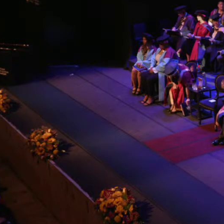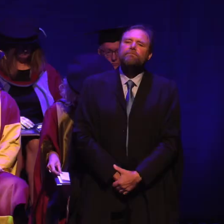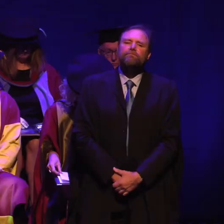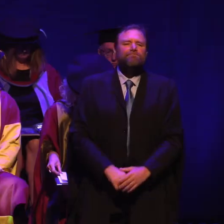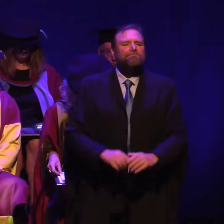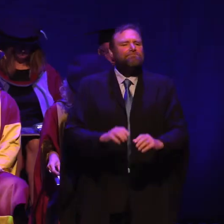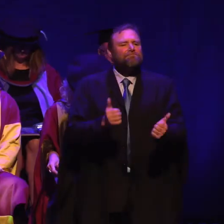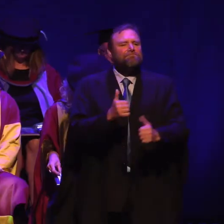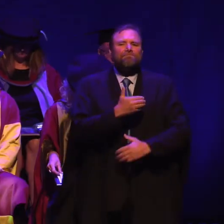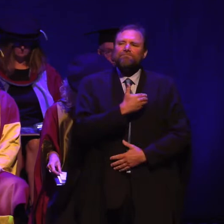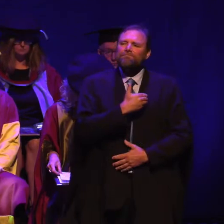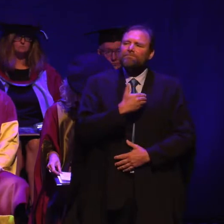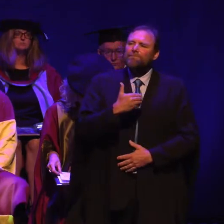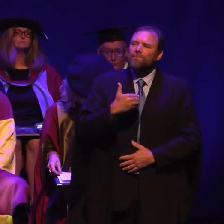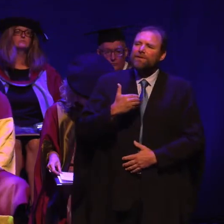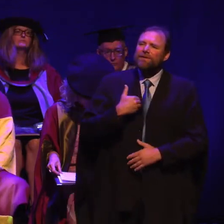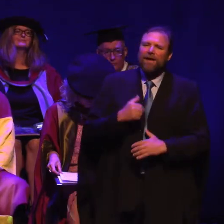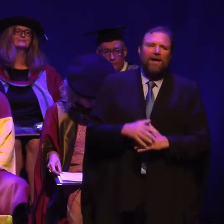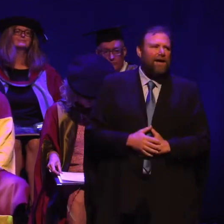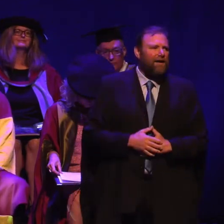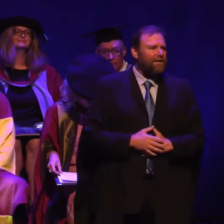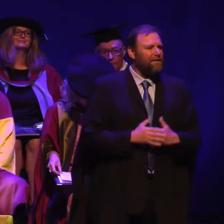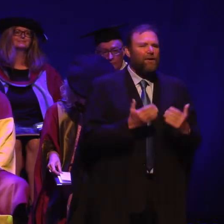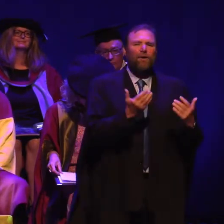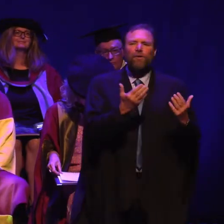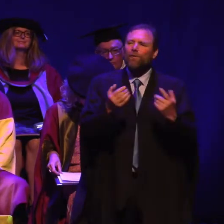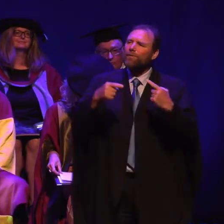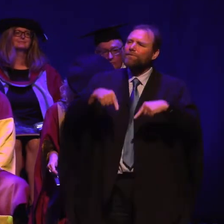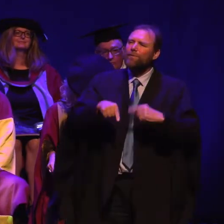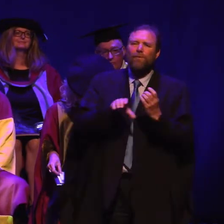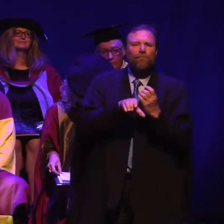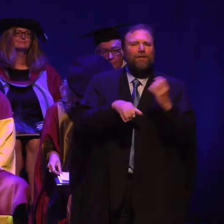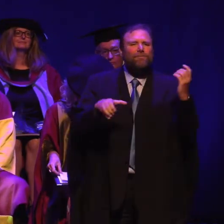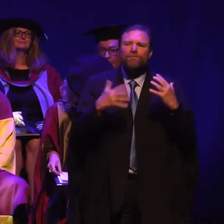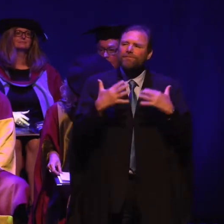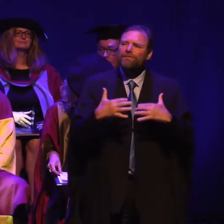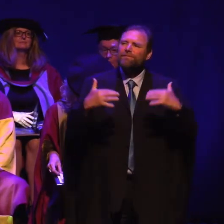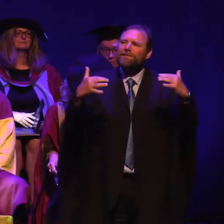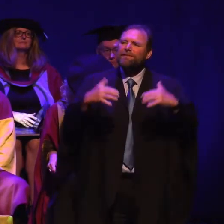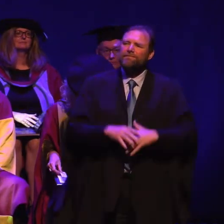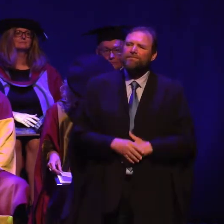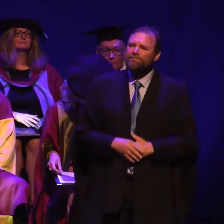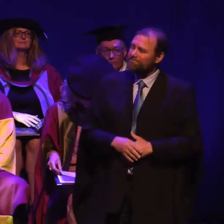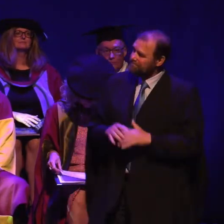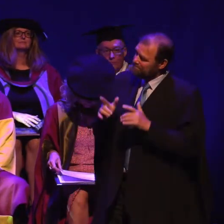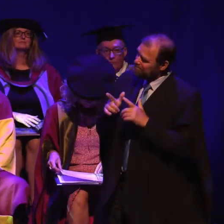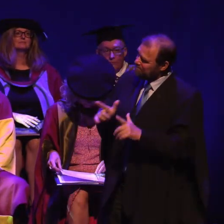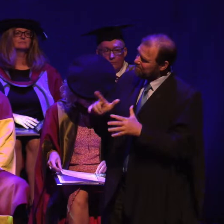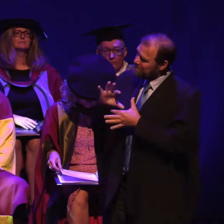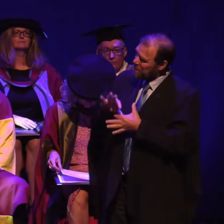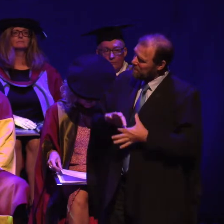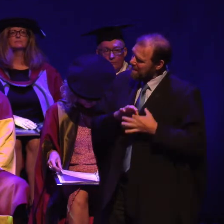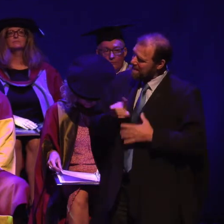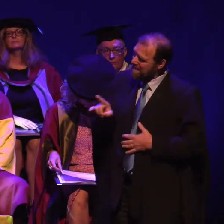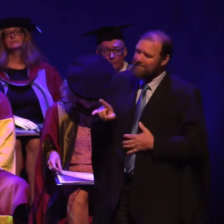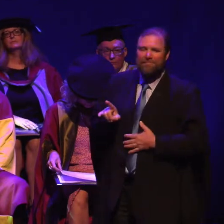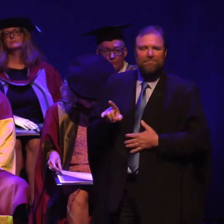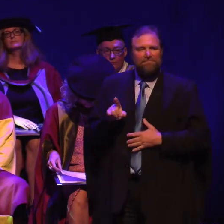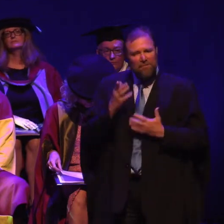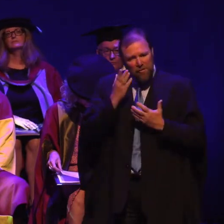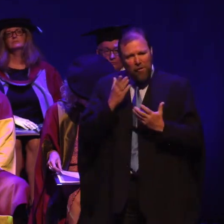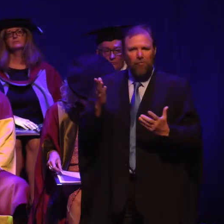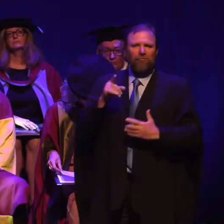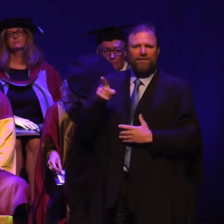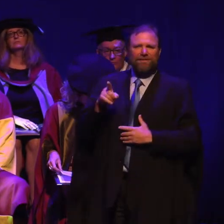Bore da, a chroeso cwnes yn ceremony radio. Lord Mayor and Honorary Pro-Chancellor,